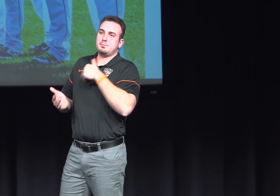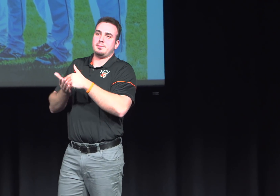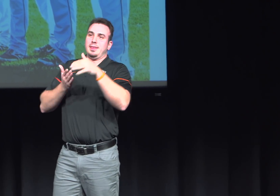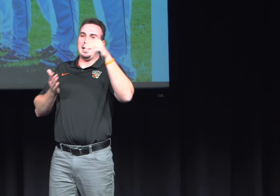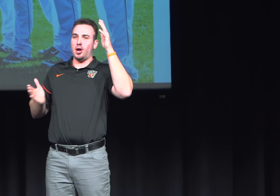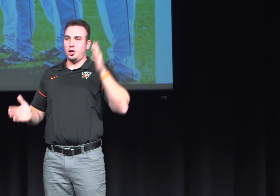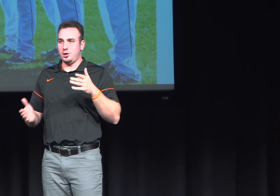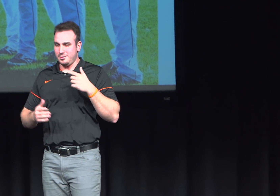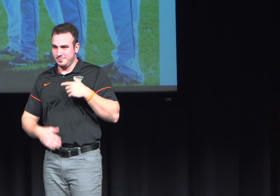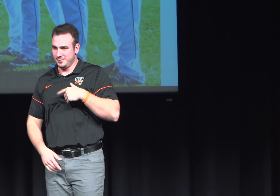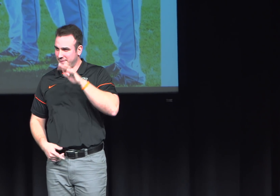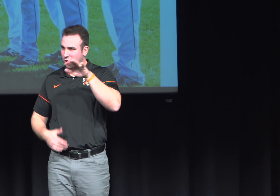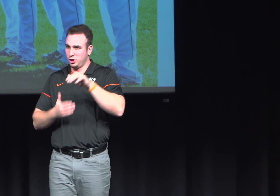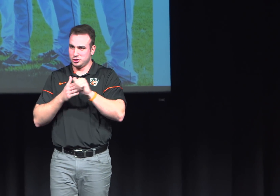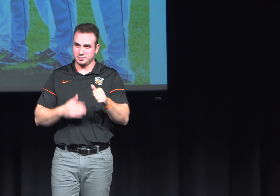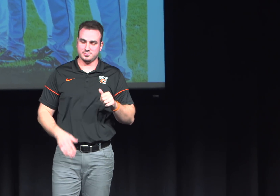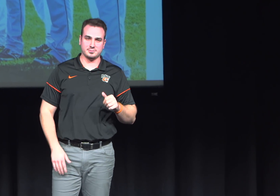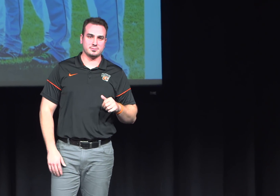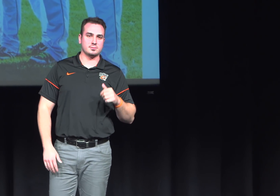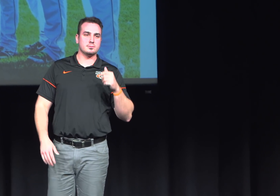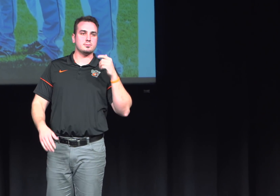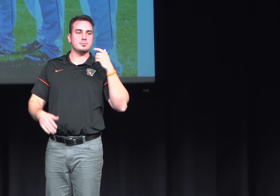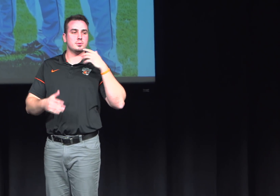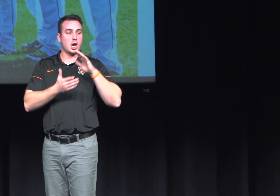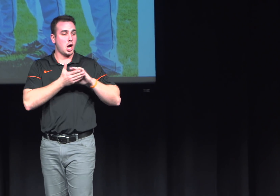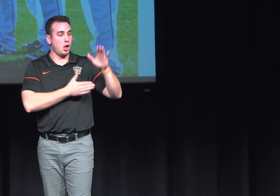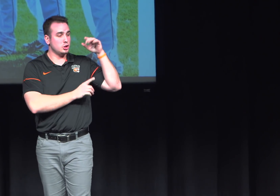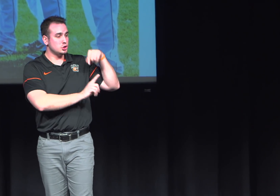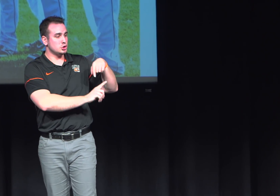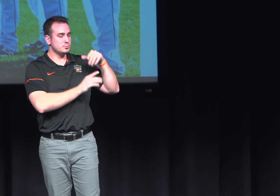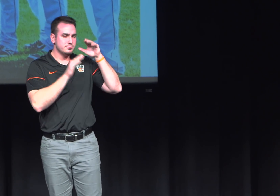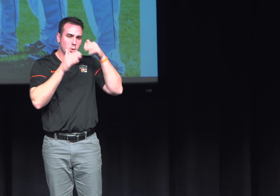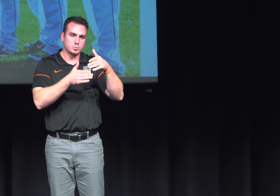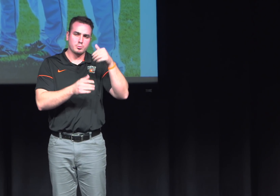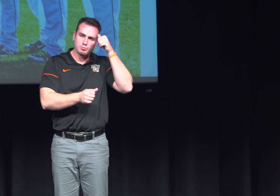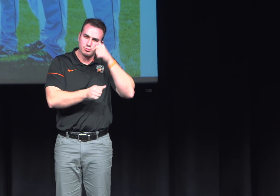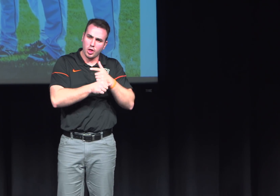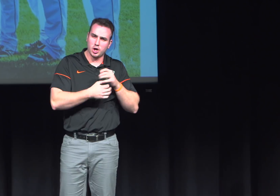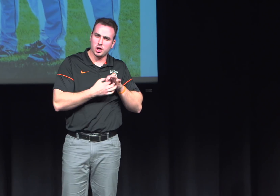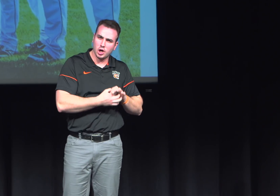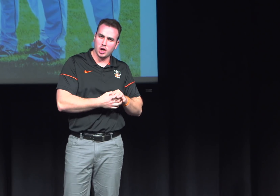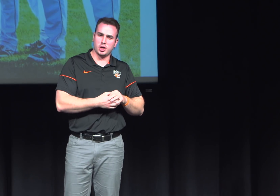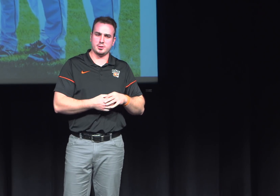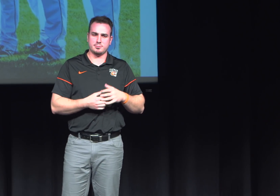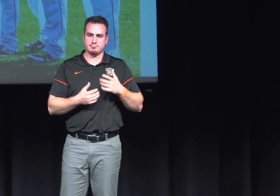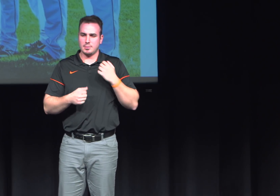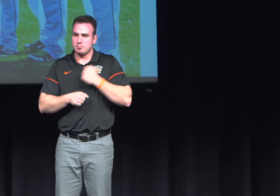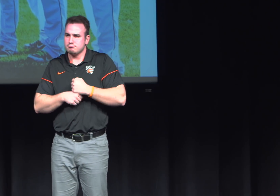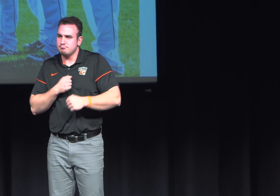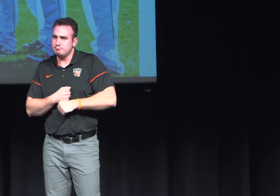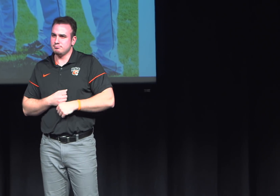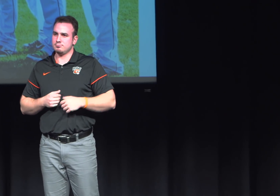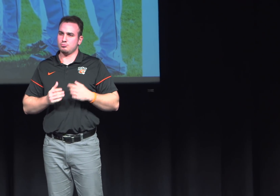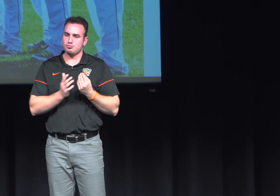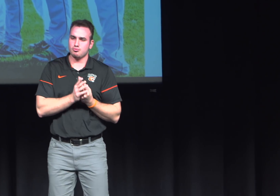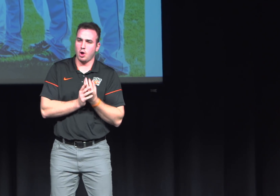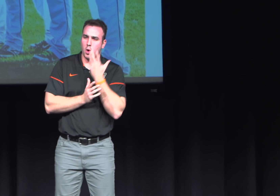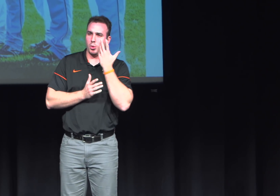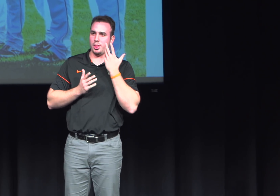like a millionaire though. In college, you focus more on the brotherhood, camaraderie, your personal development,